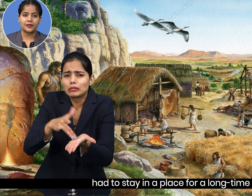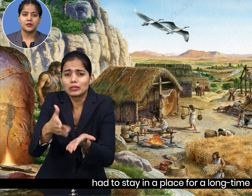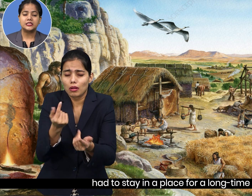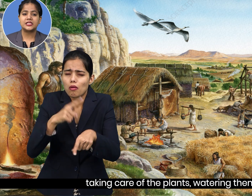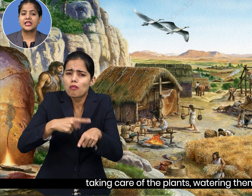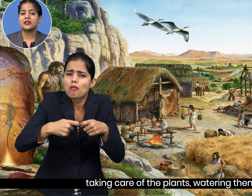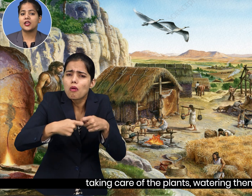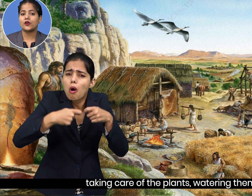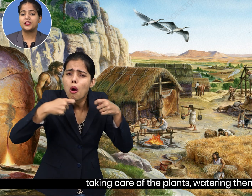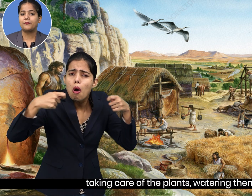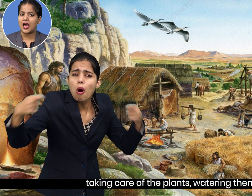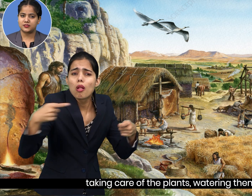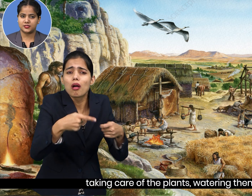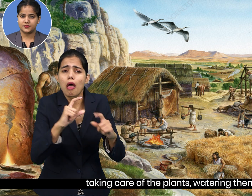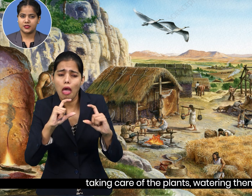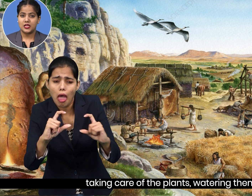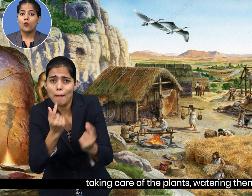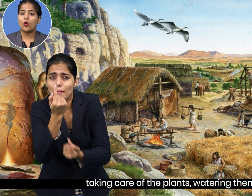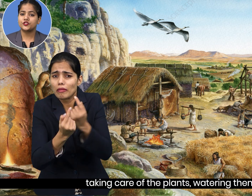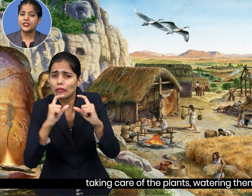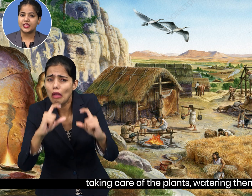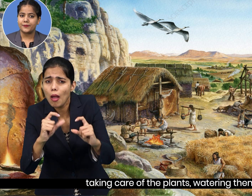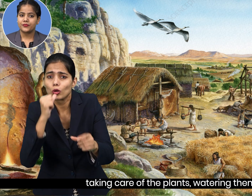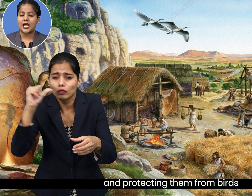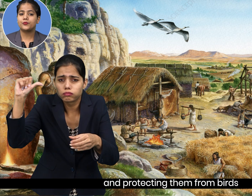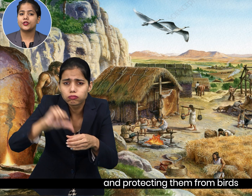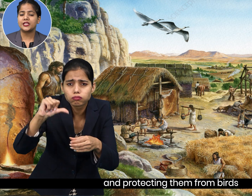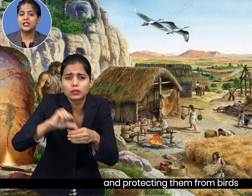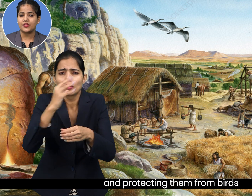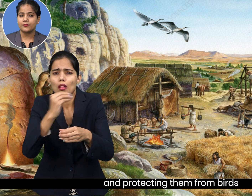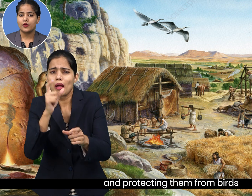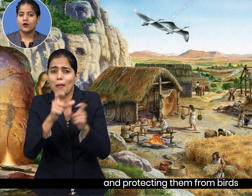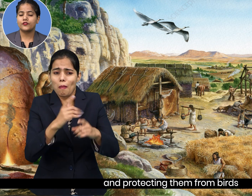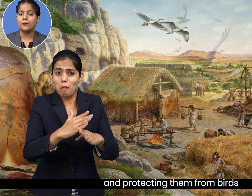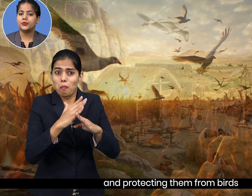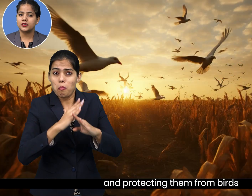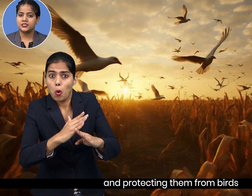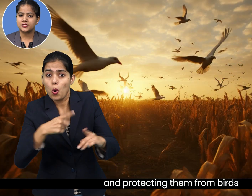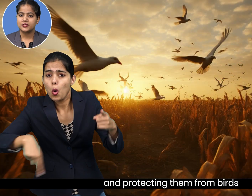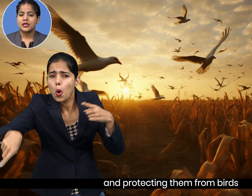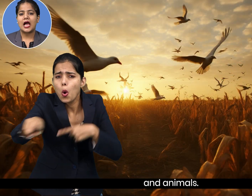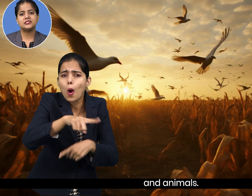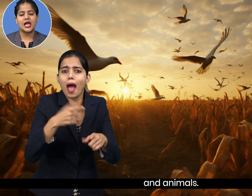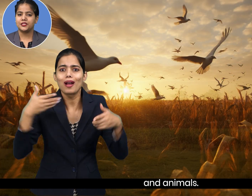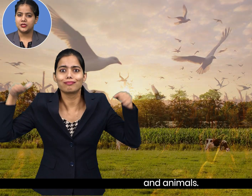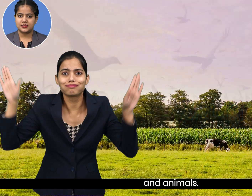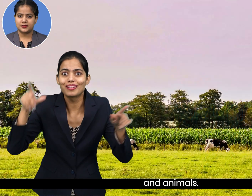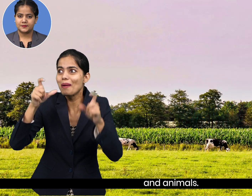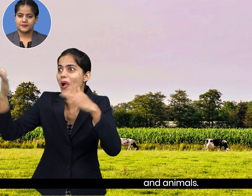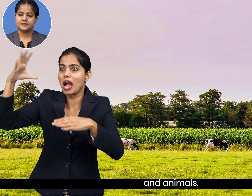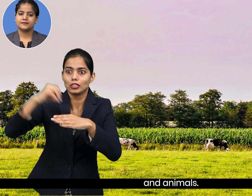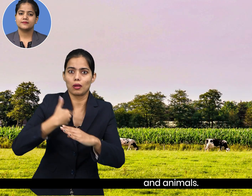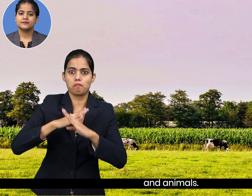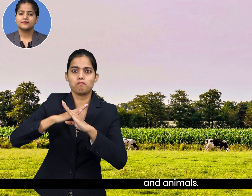long time, taking care of the plants, watering them and protecting them from birds and